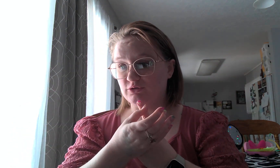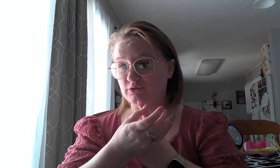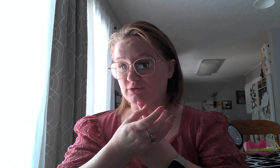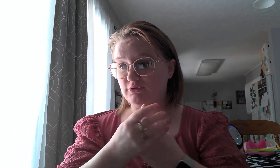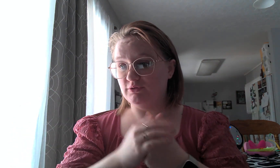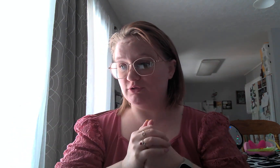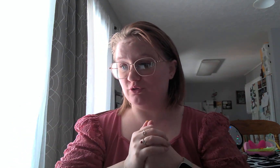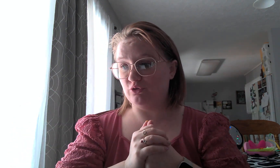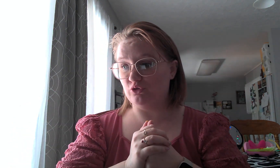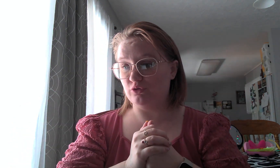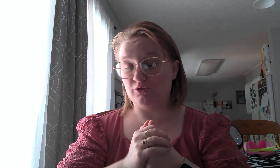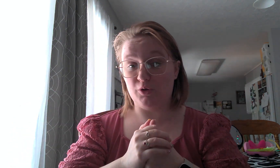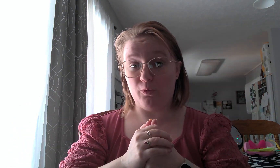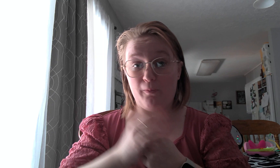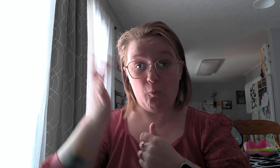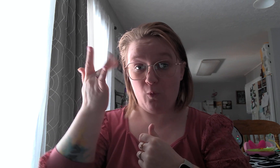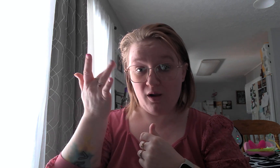about the different cultures.